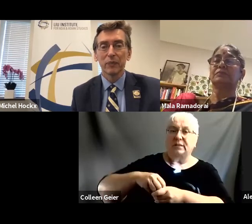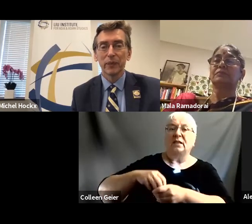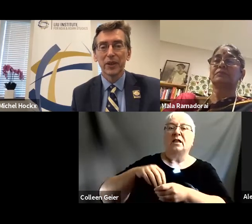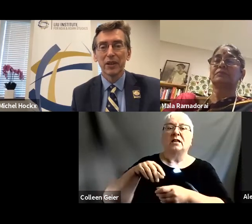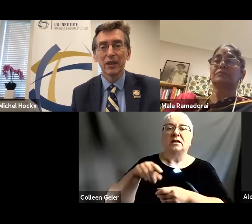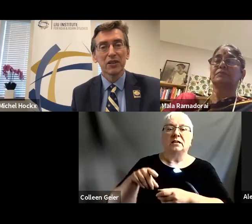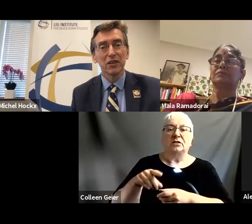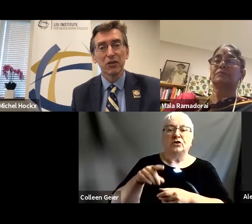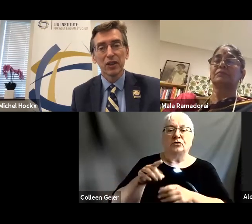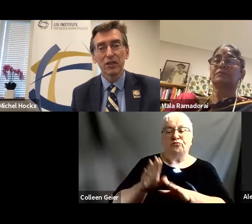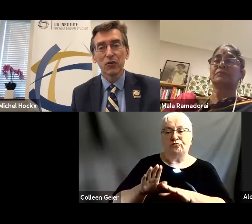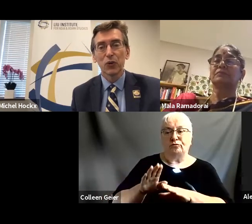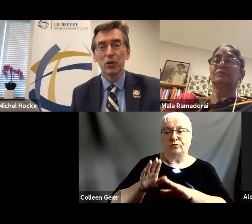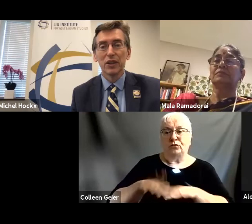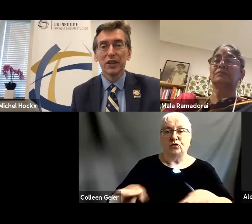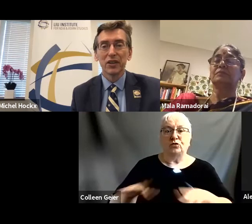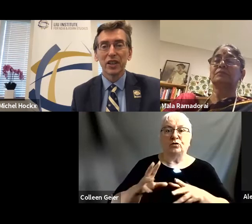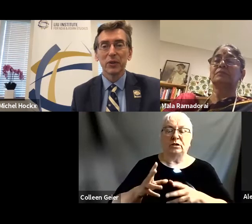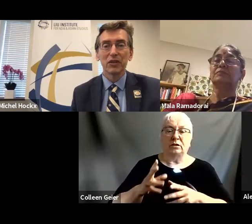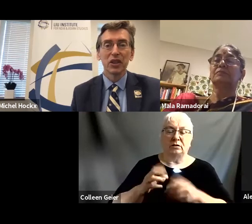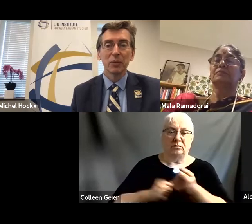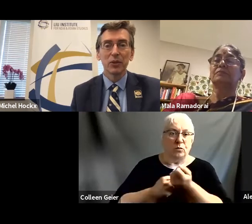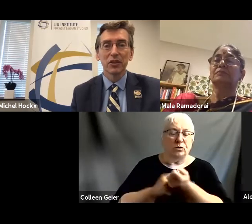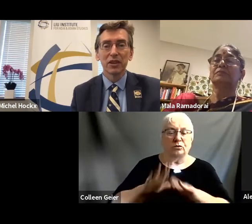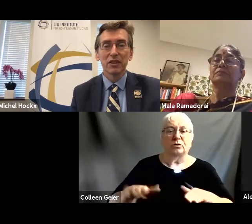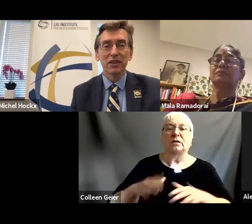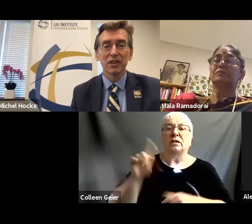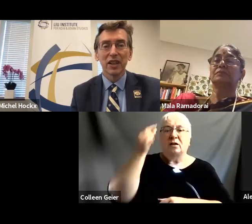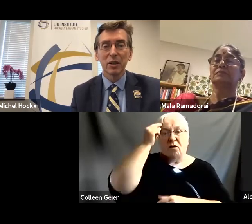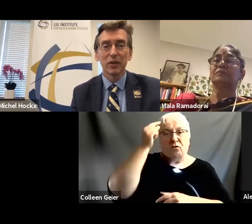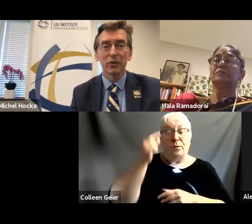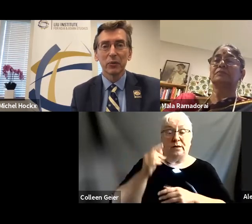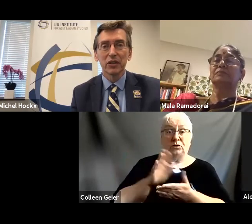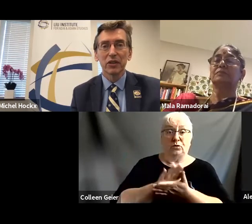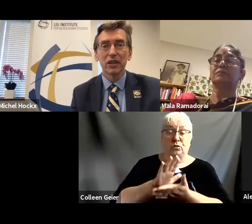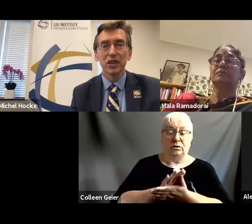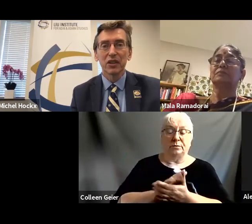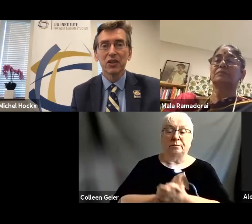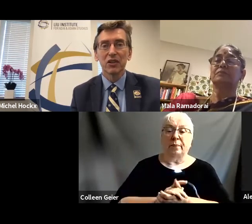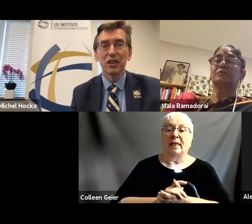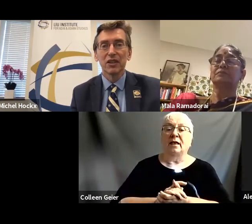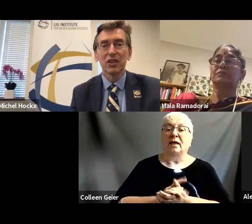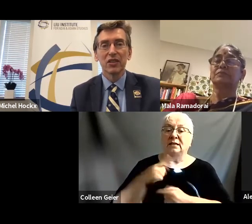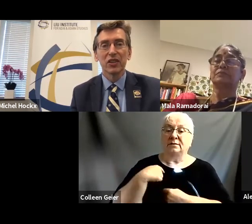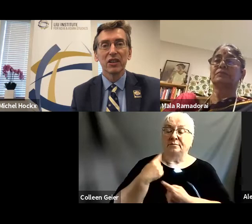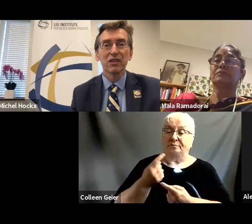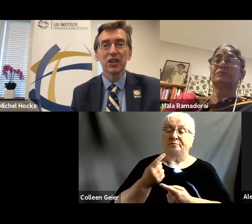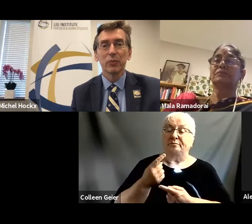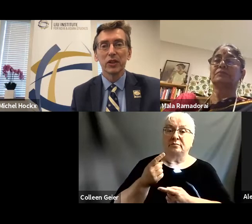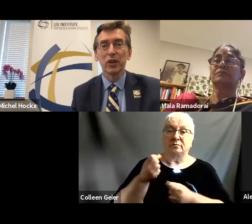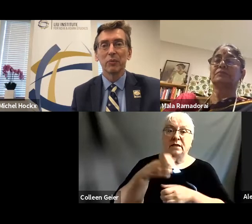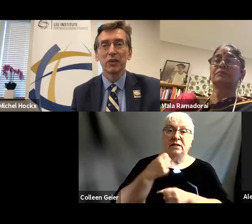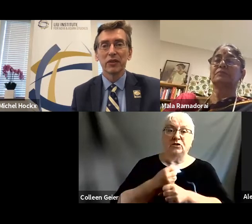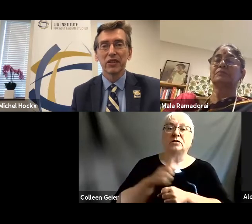India. Since 2004, she has been the chairperson at City Academy for Special Education, the education